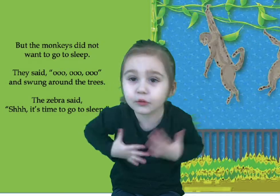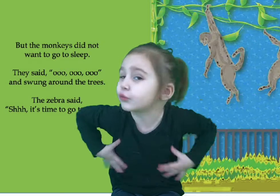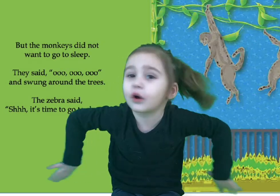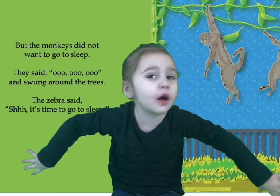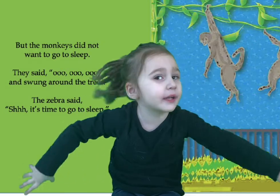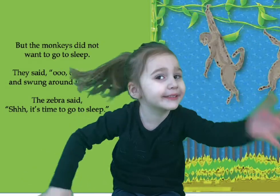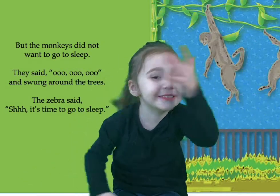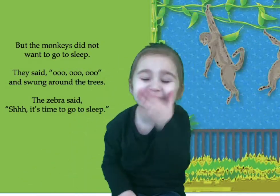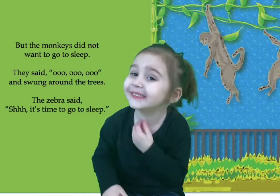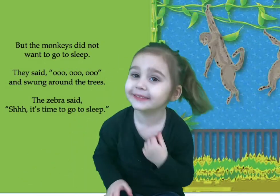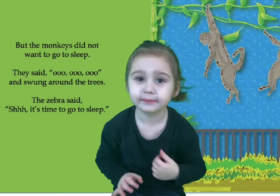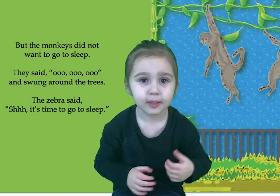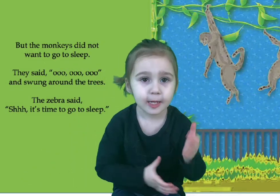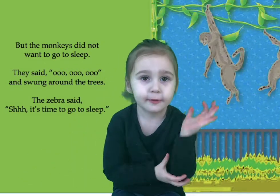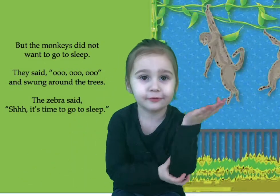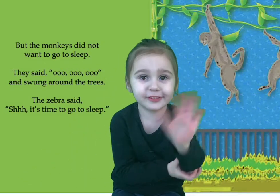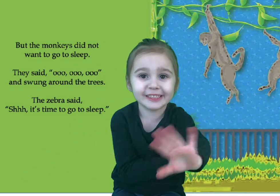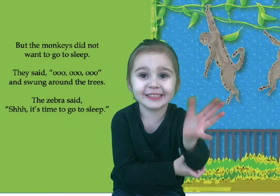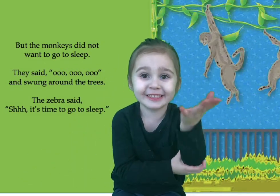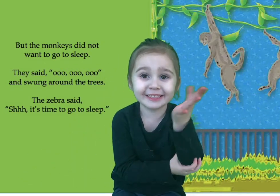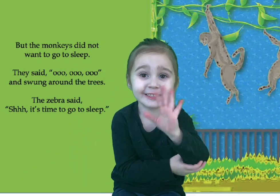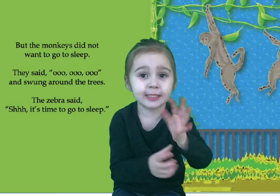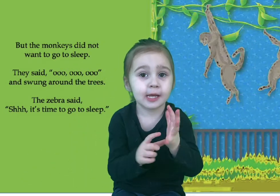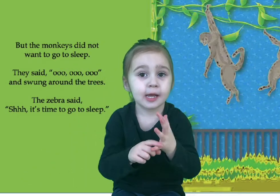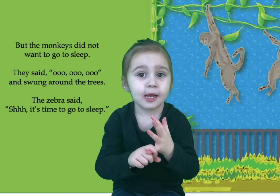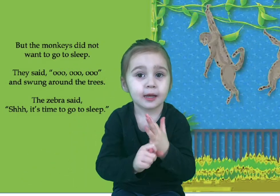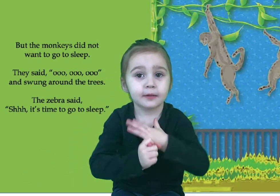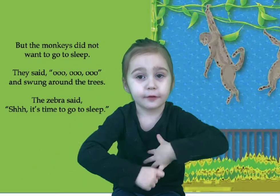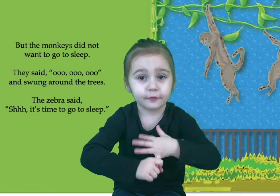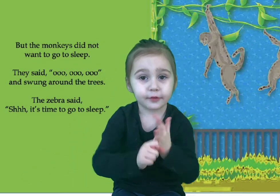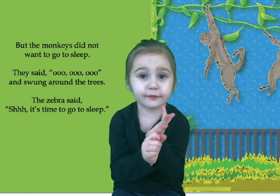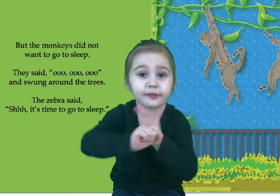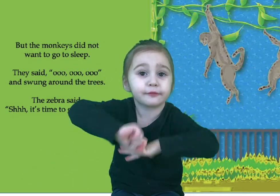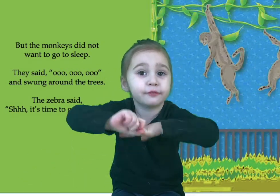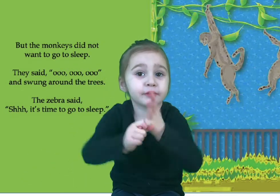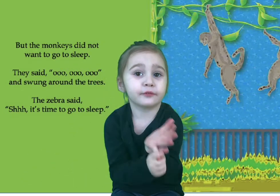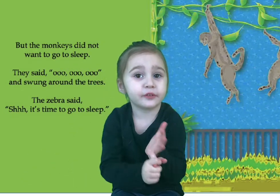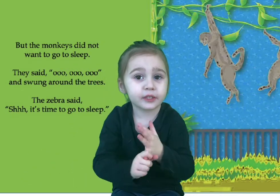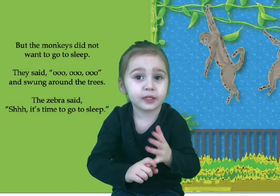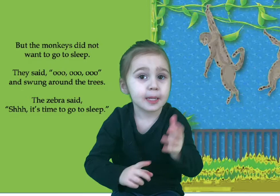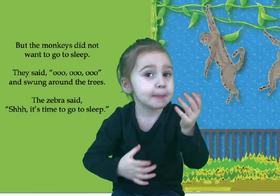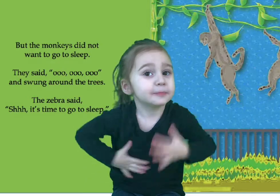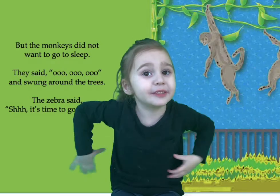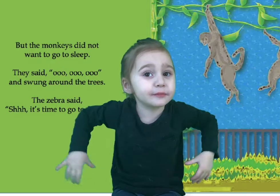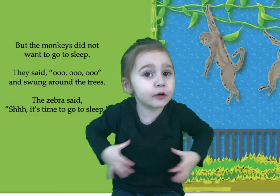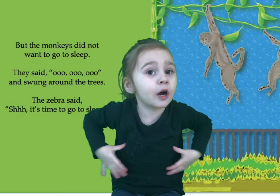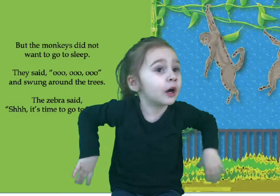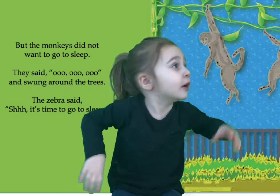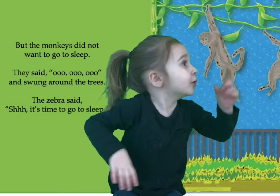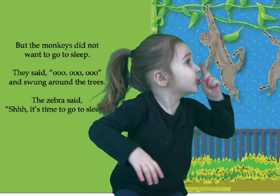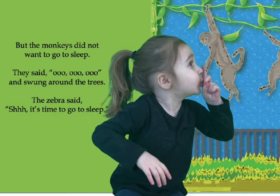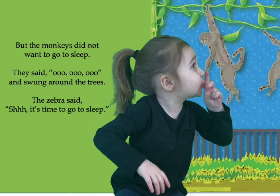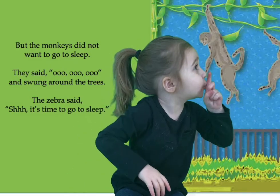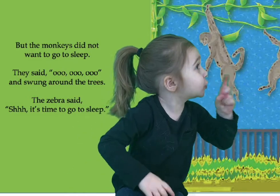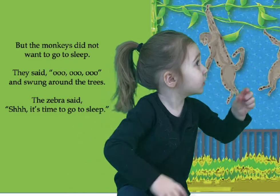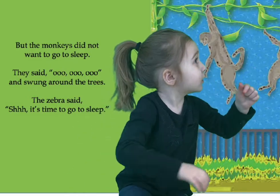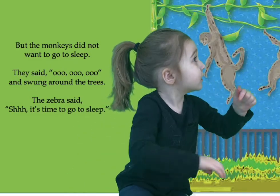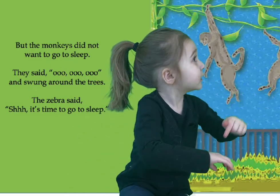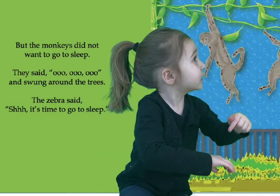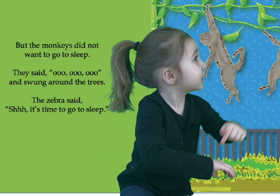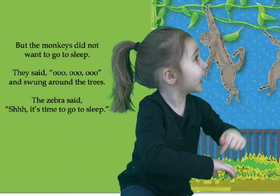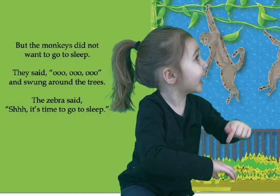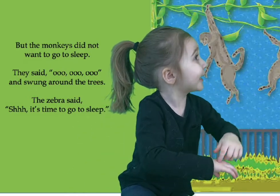monkeys did not want to go to sleep. They said, And swung around the trees. The zebra said,